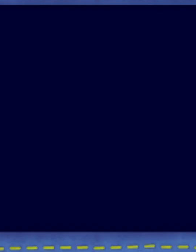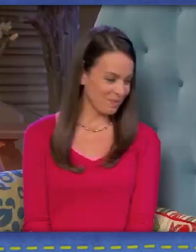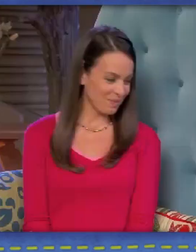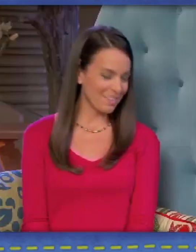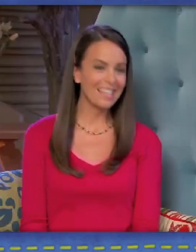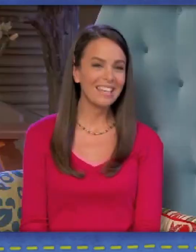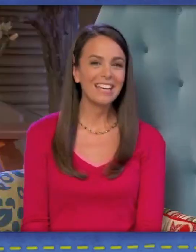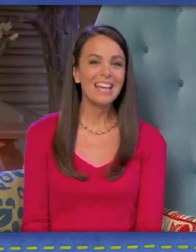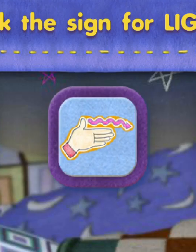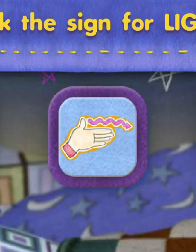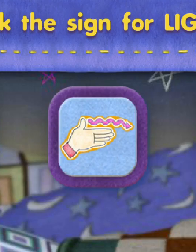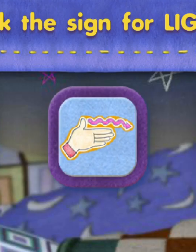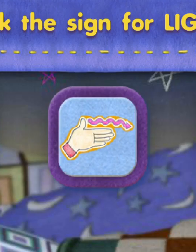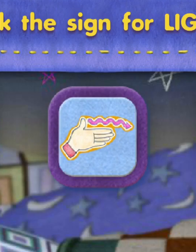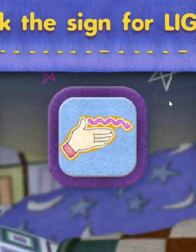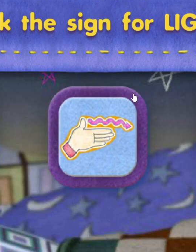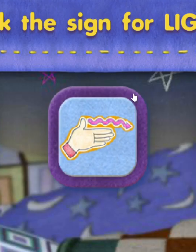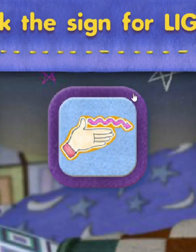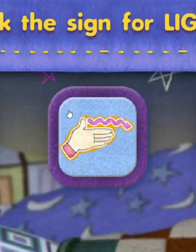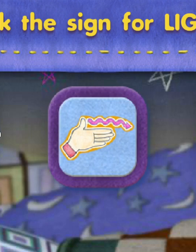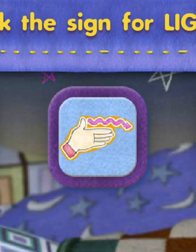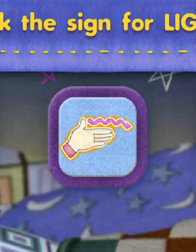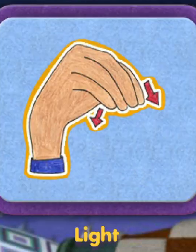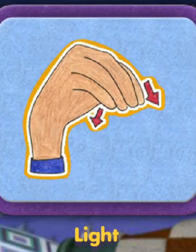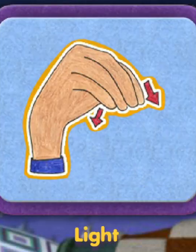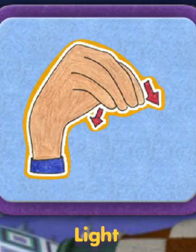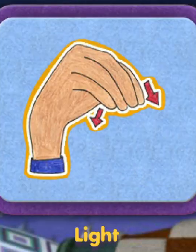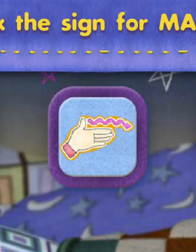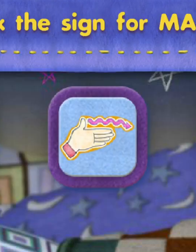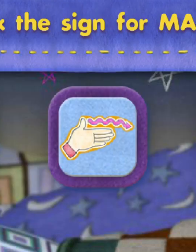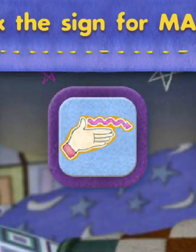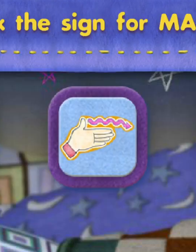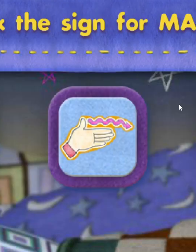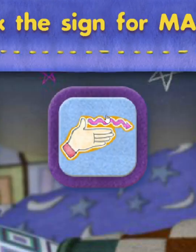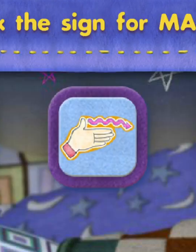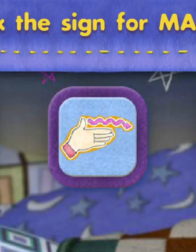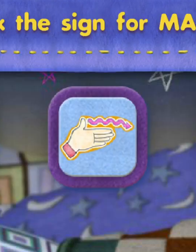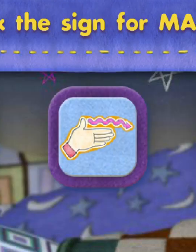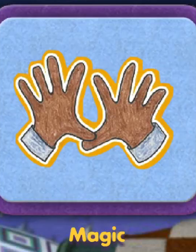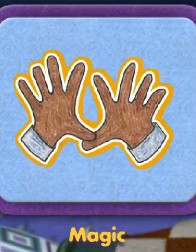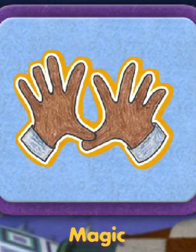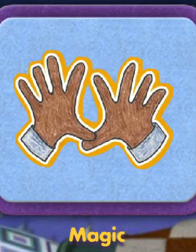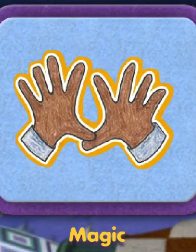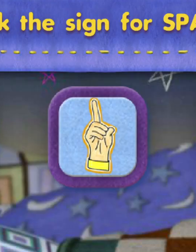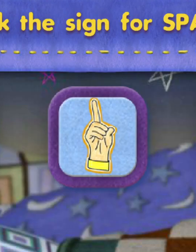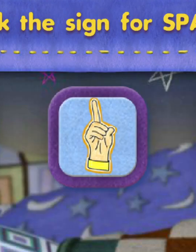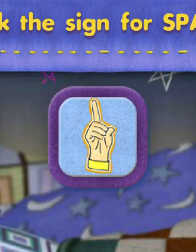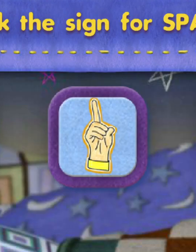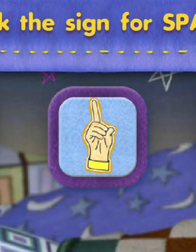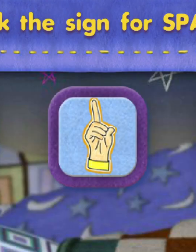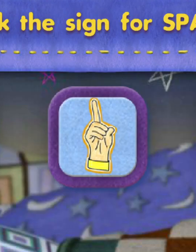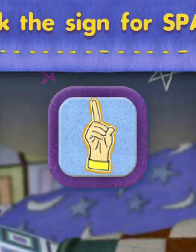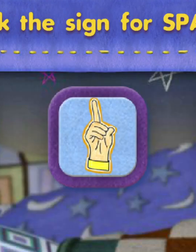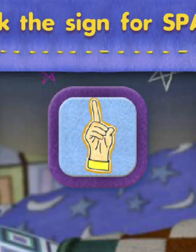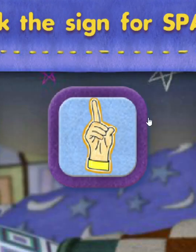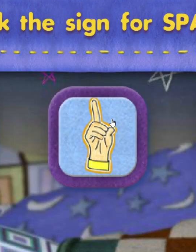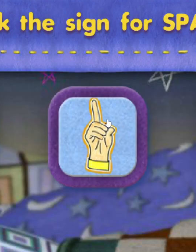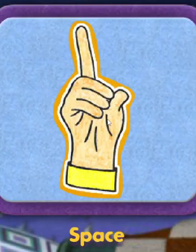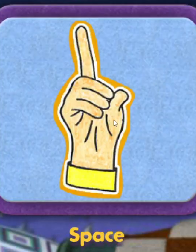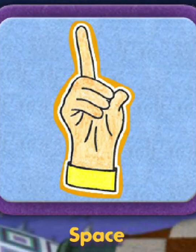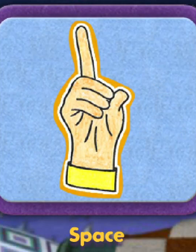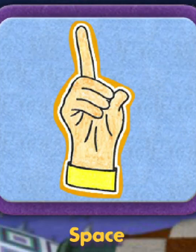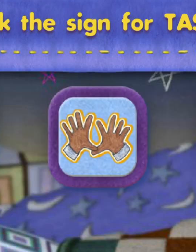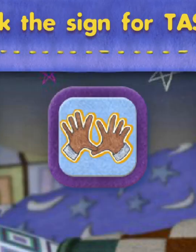job. Click the sign for light. Amazing. Select the sign. This is the sign. Select the sign